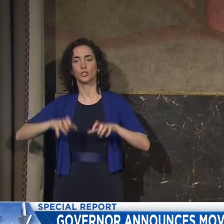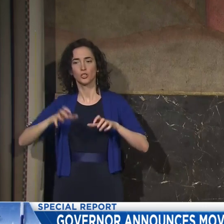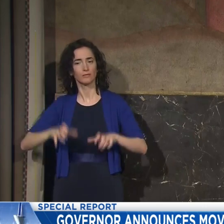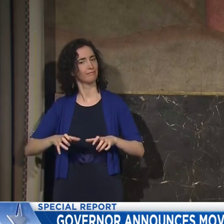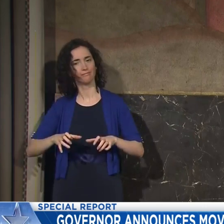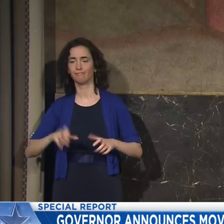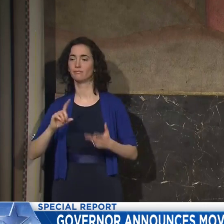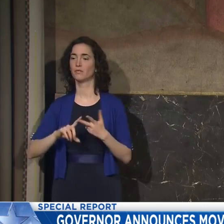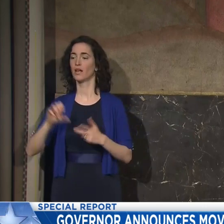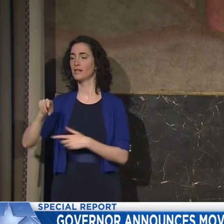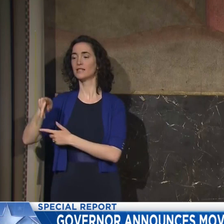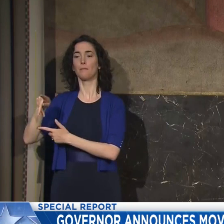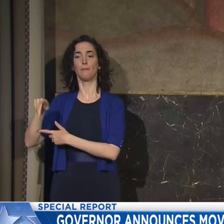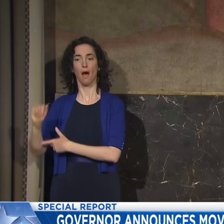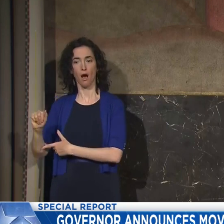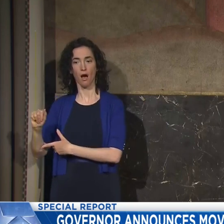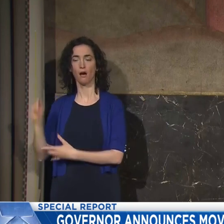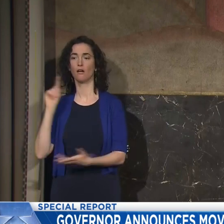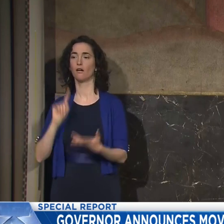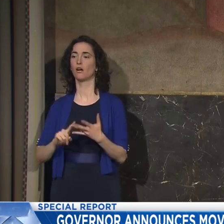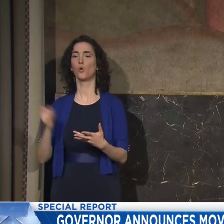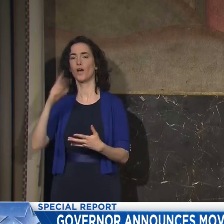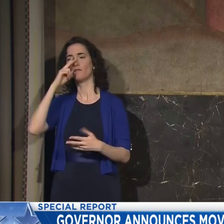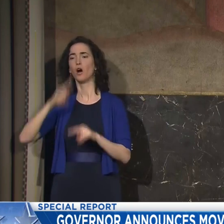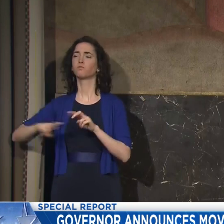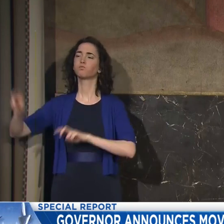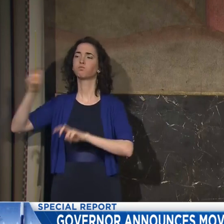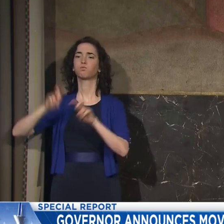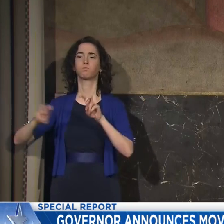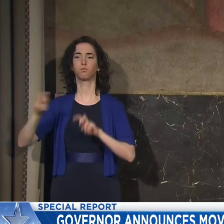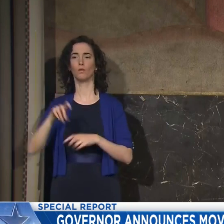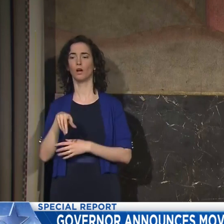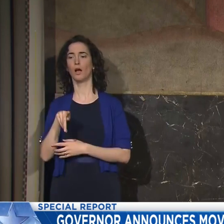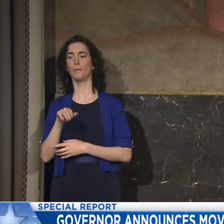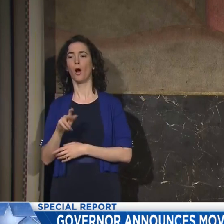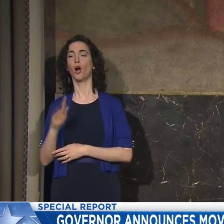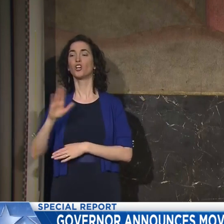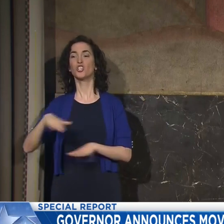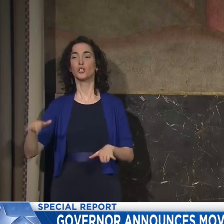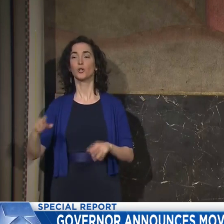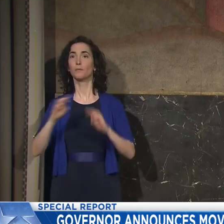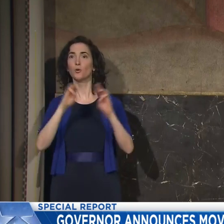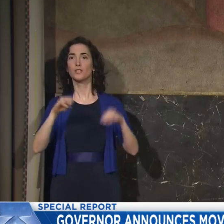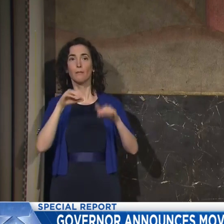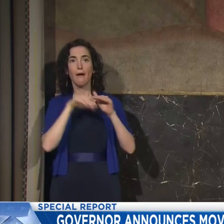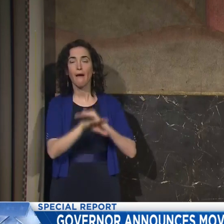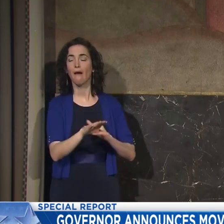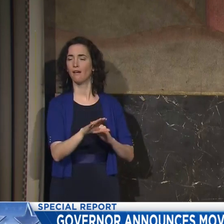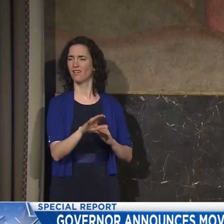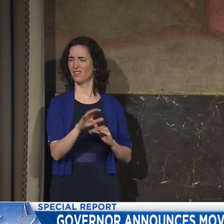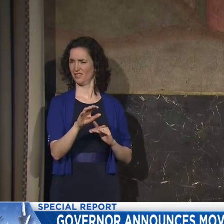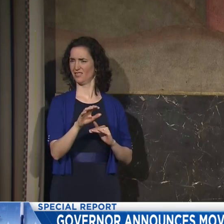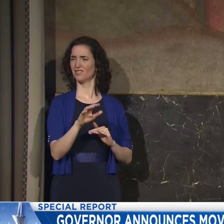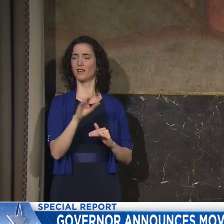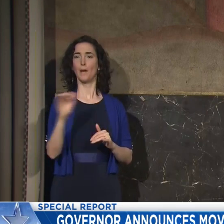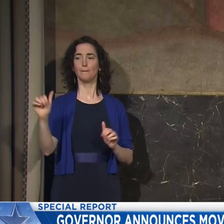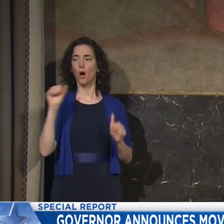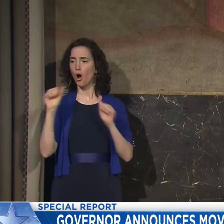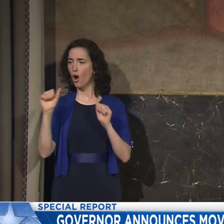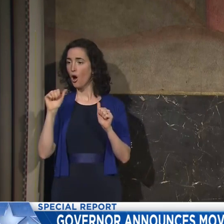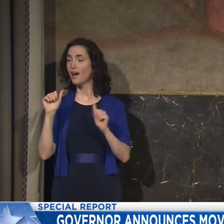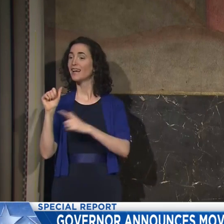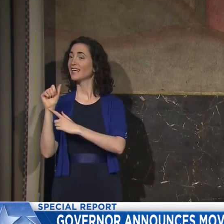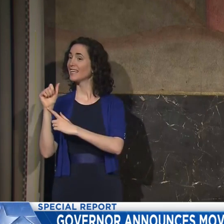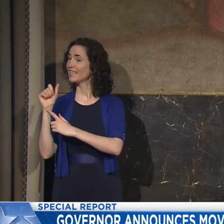establishments, spas, amusement parks, children's museums, bars